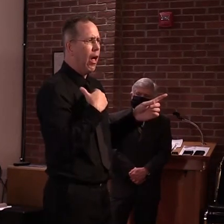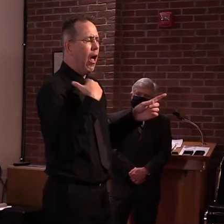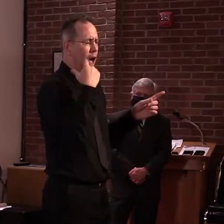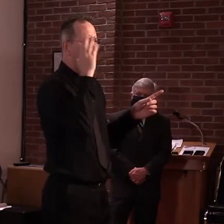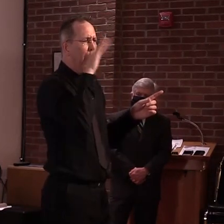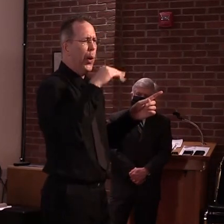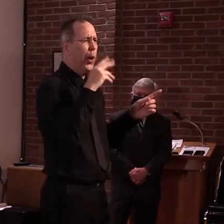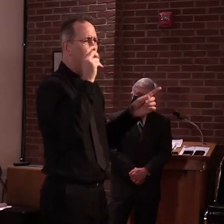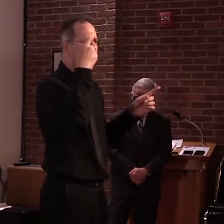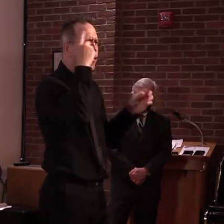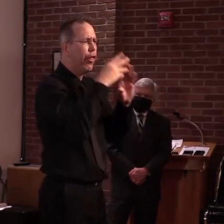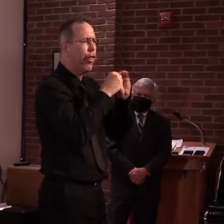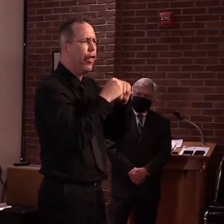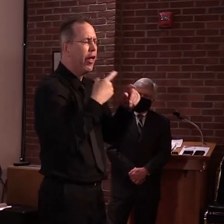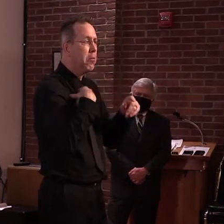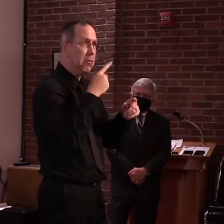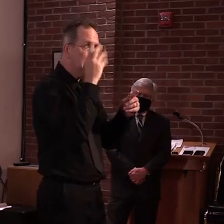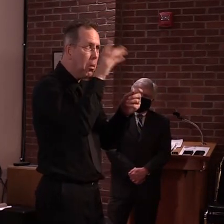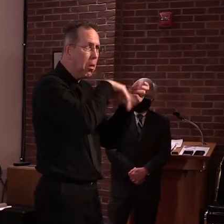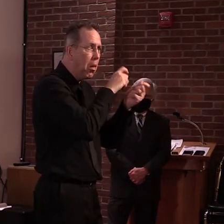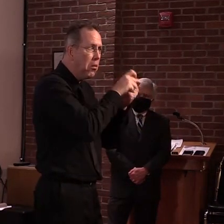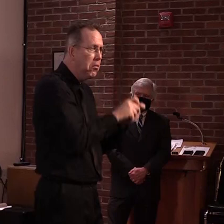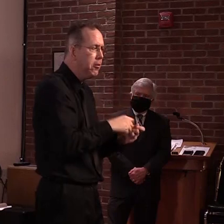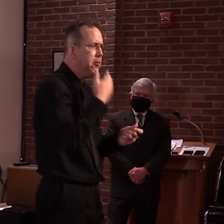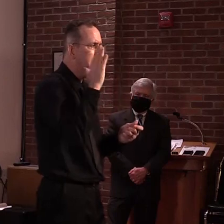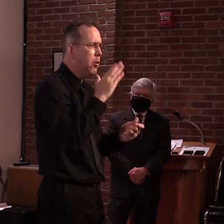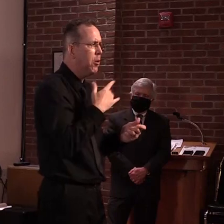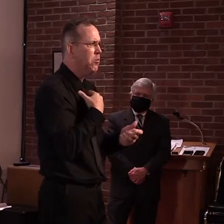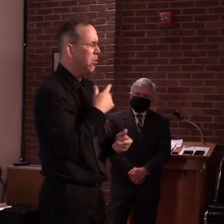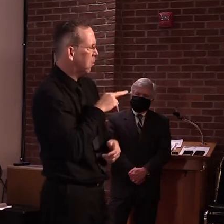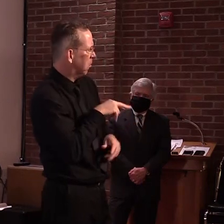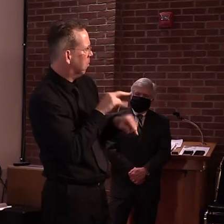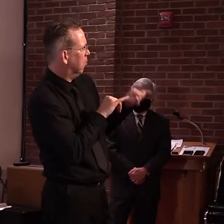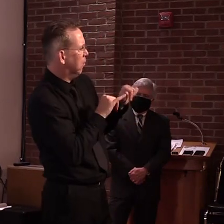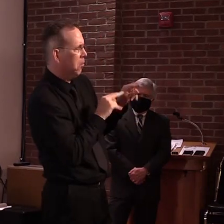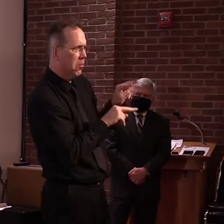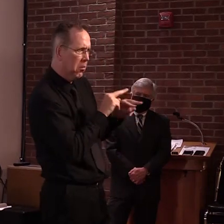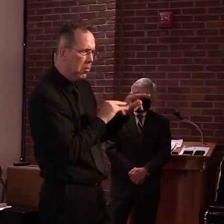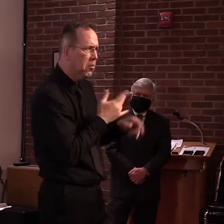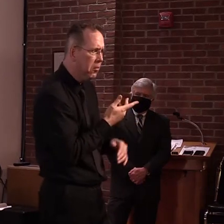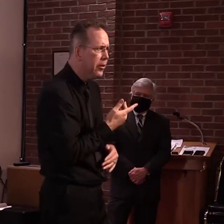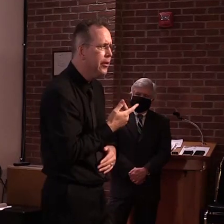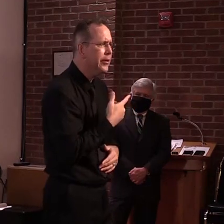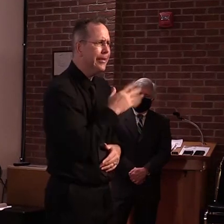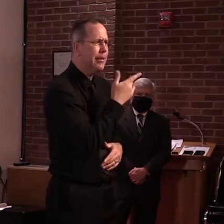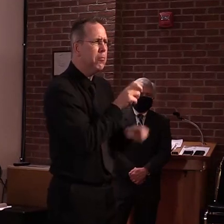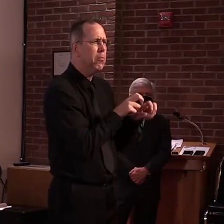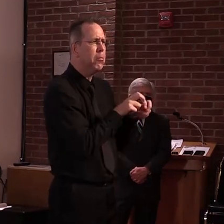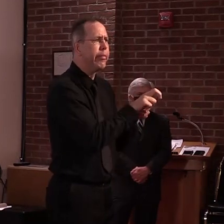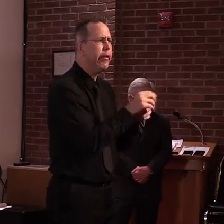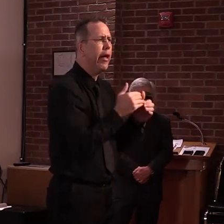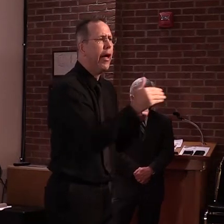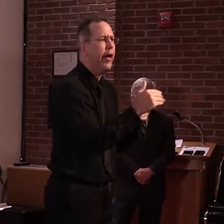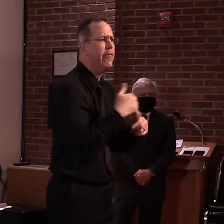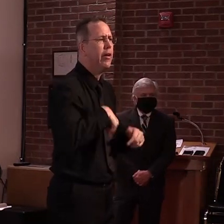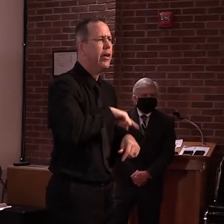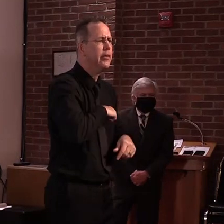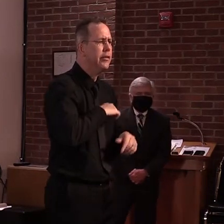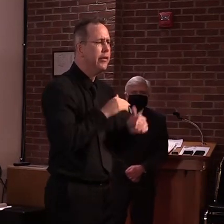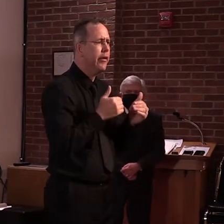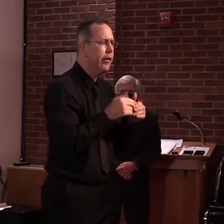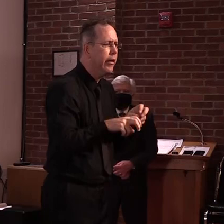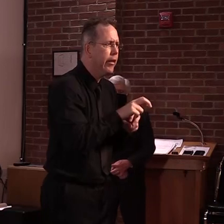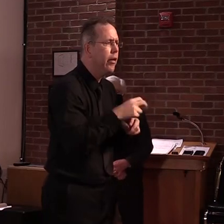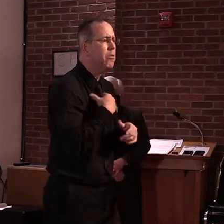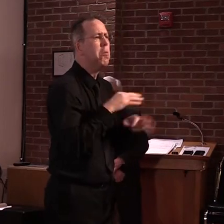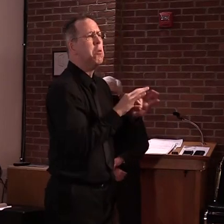same approach, but he took it a step further. We'll see whether he's right or not. We'll learn from that, just like